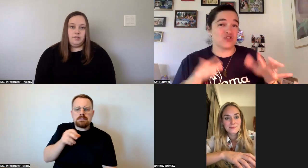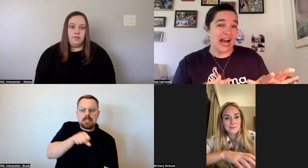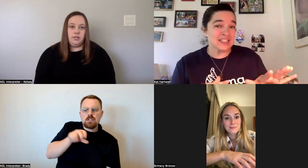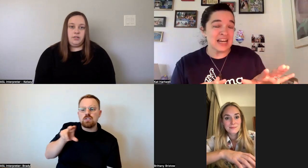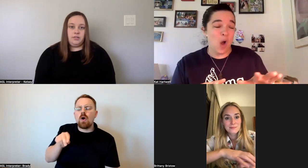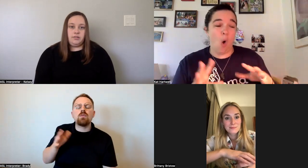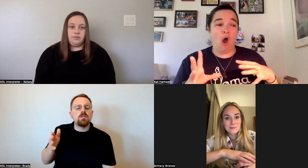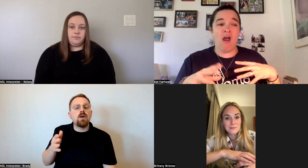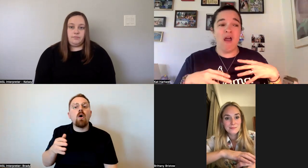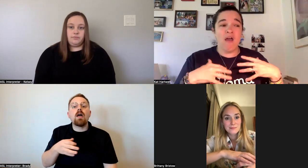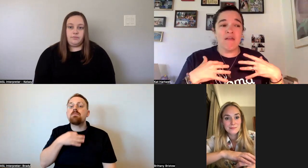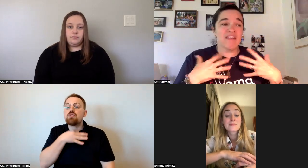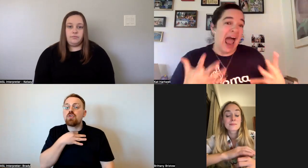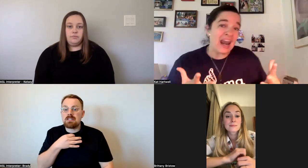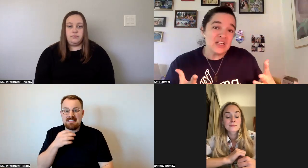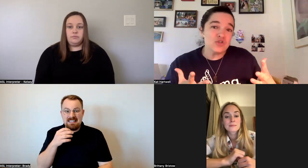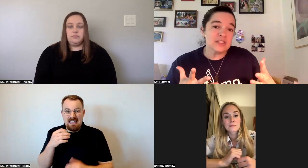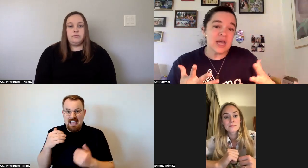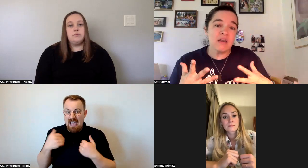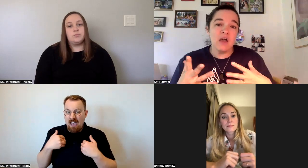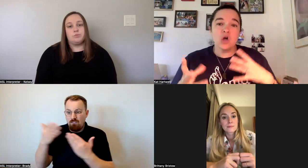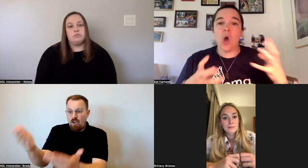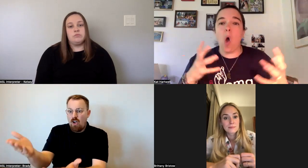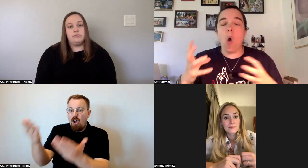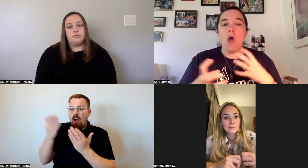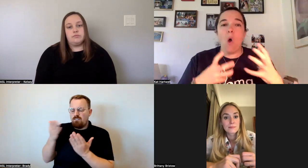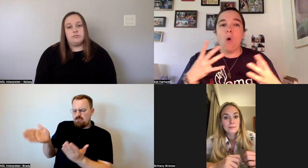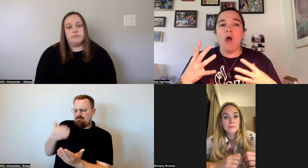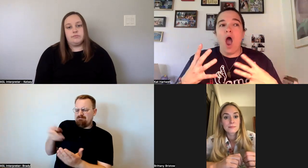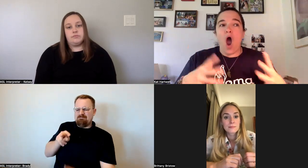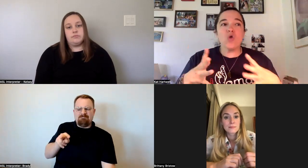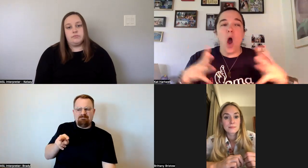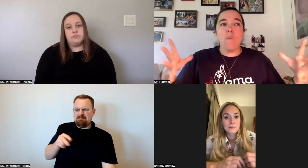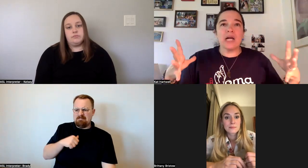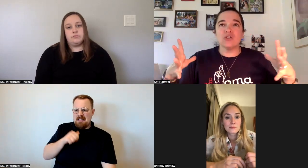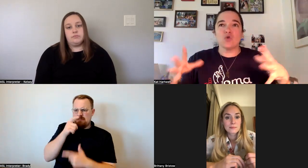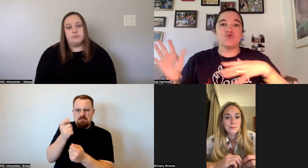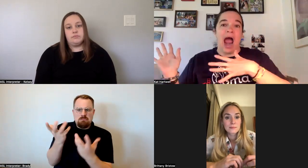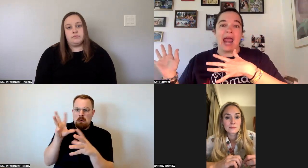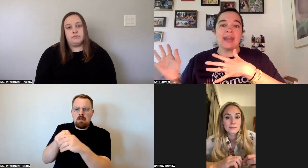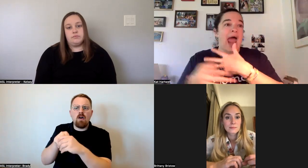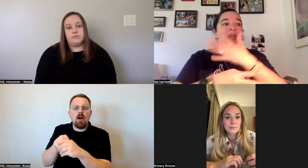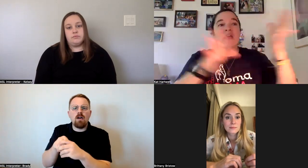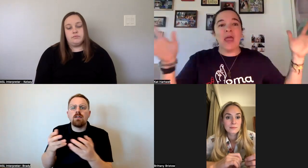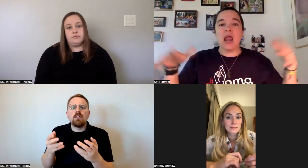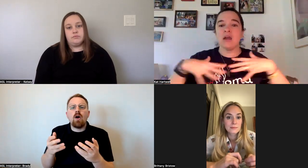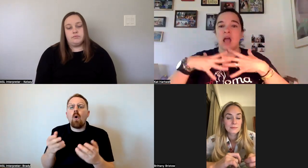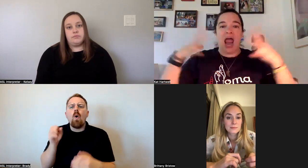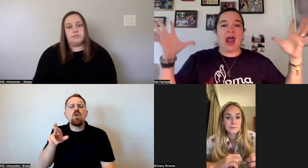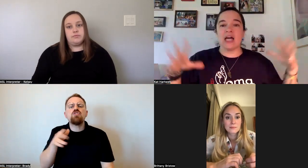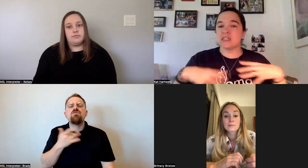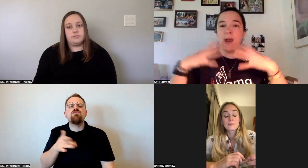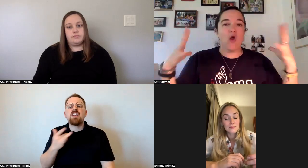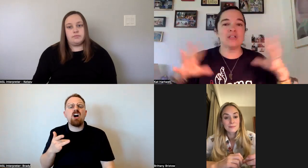know, rejected or not interested in? So are you open to trying